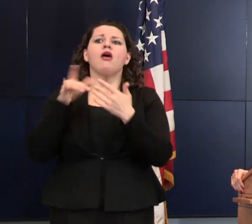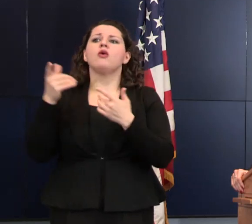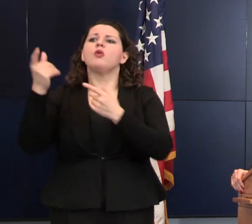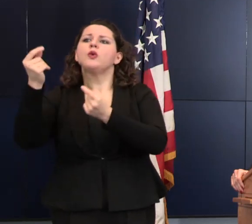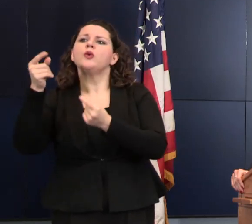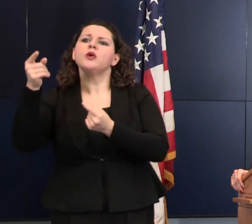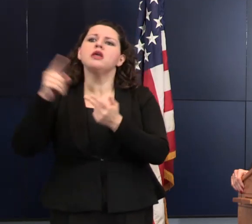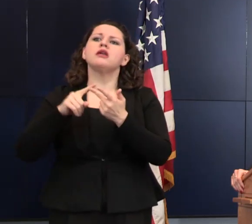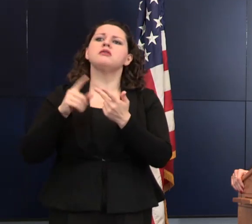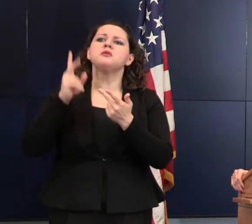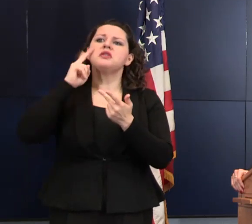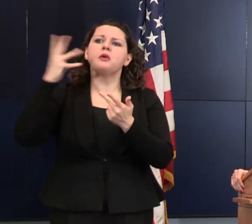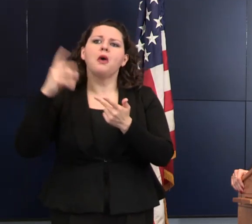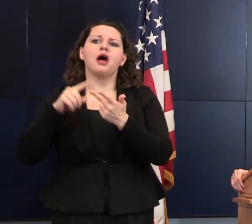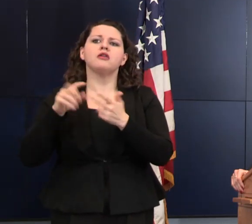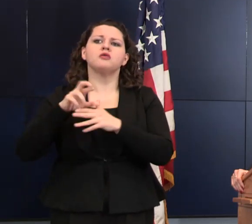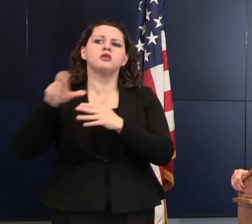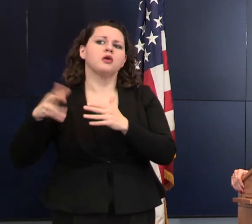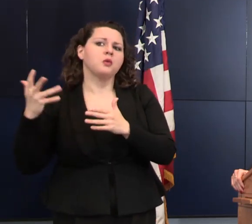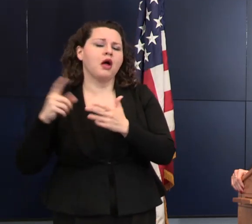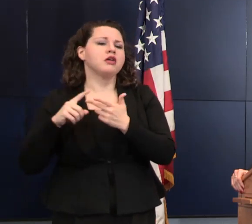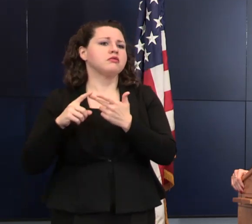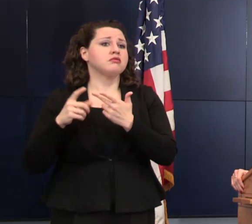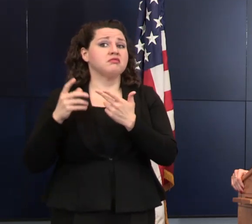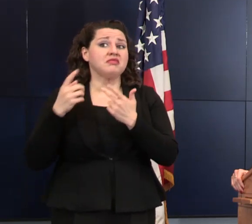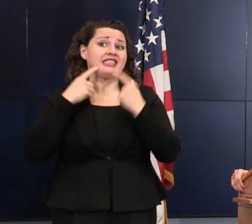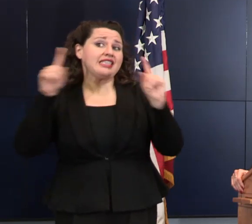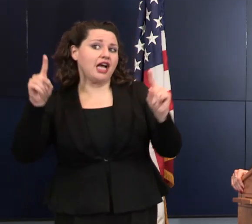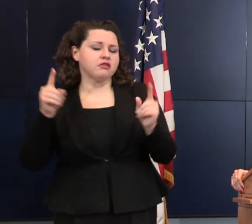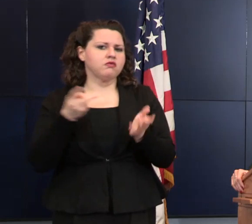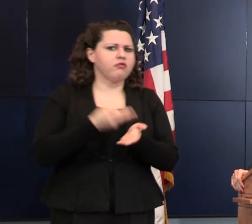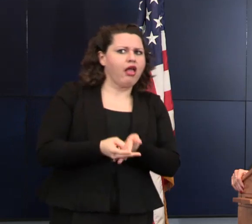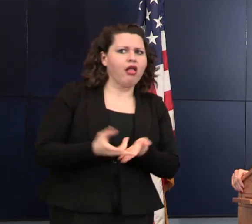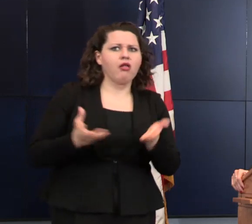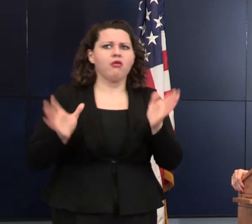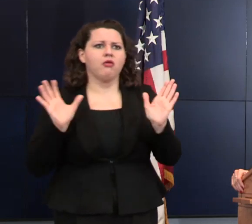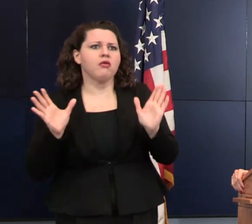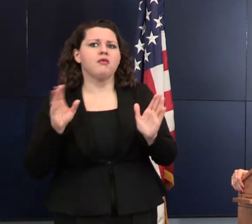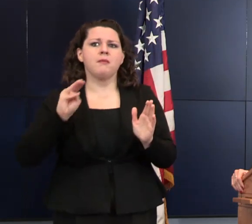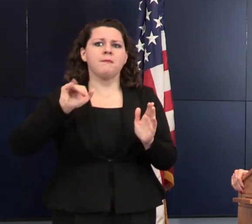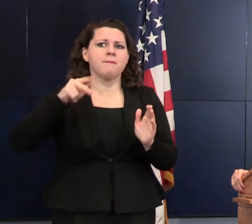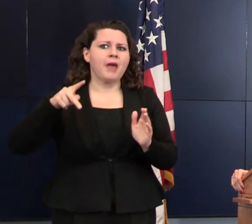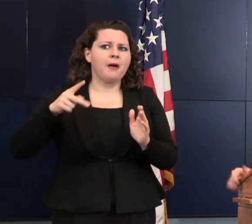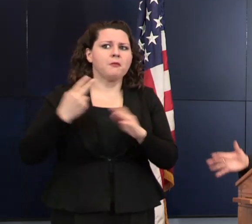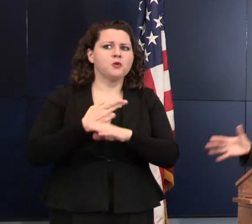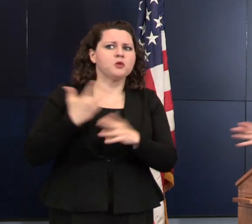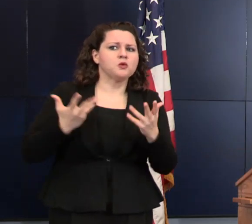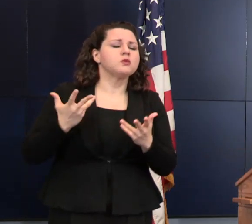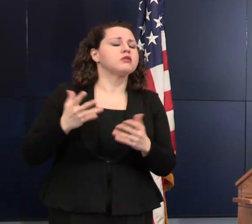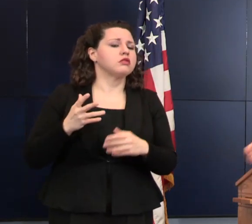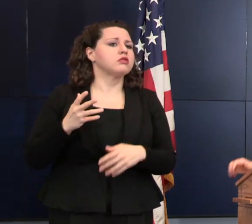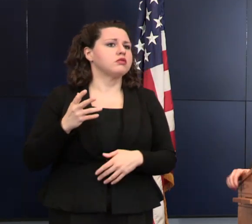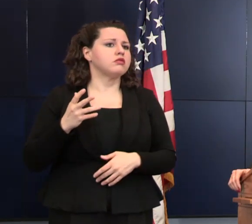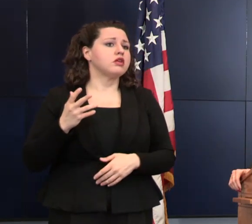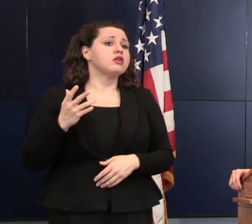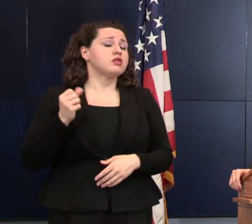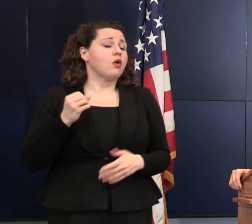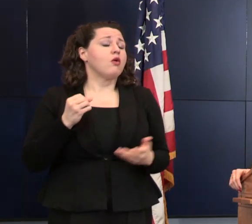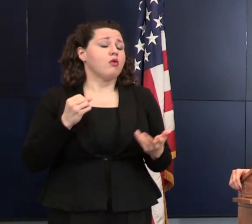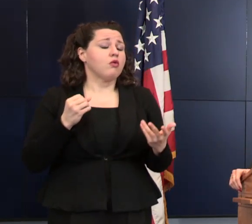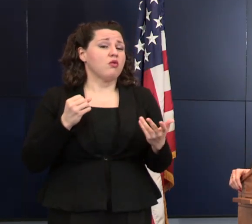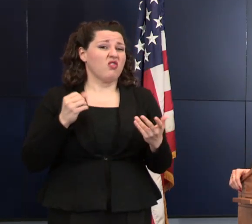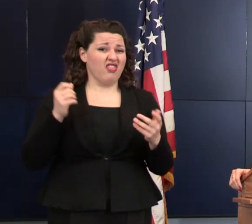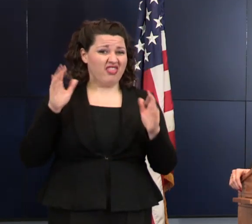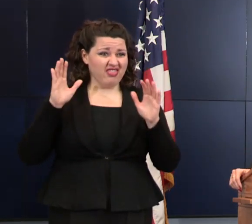they're seeing, what are some of the outcomes, what's been successful, what hasn't, what are they mapping, what aren't they. So all of that is, we